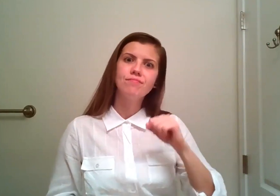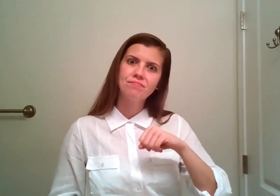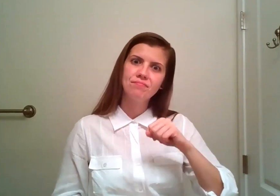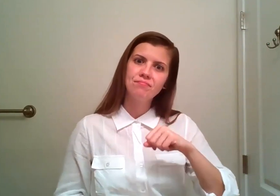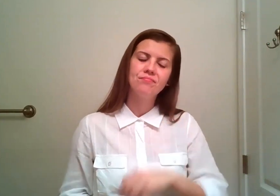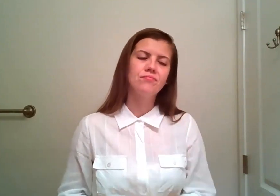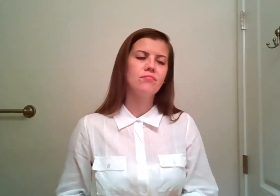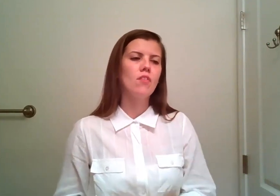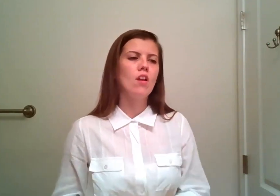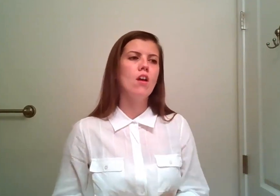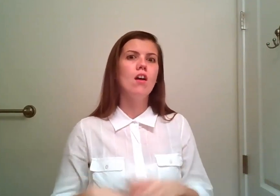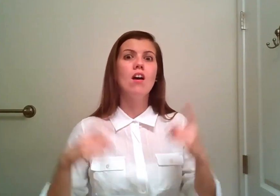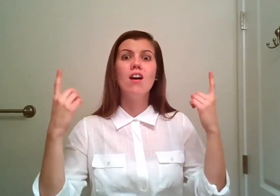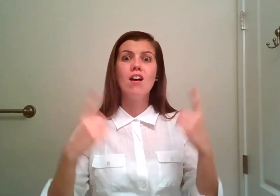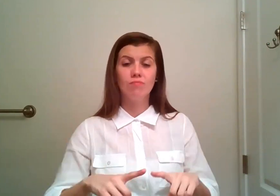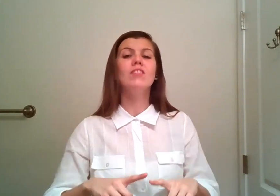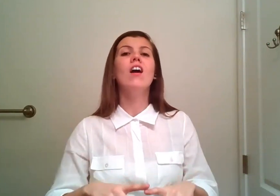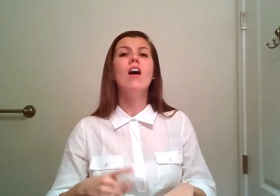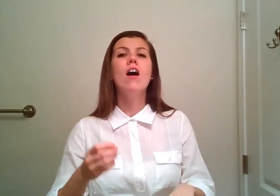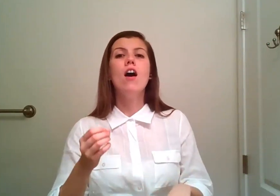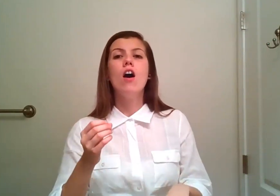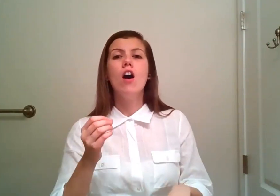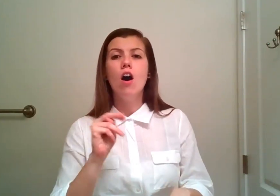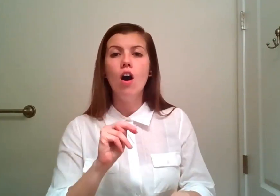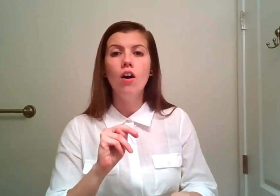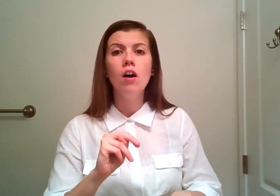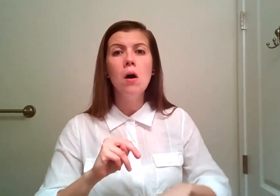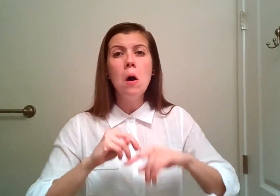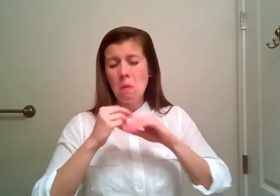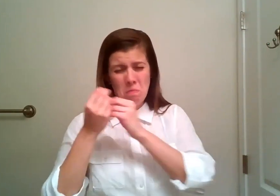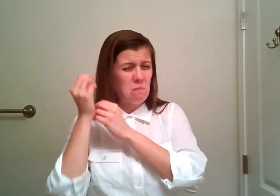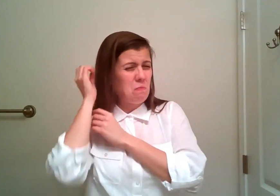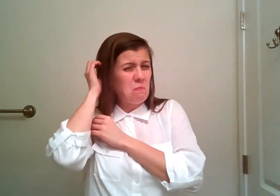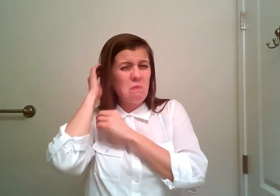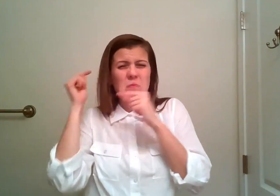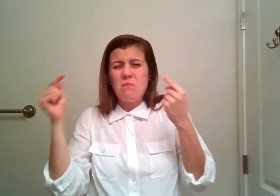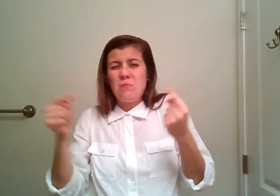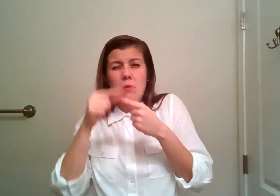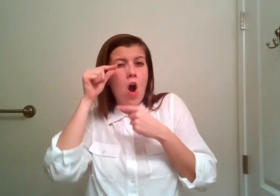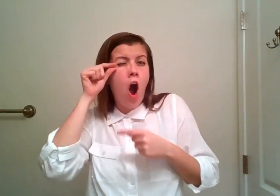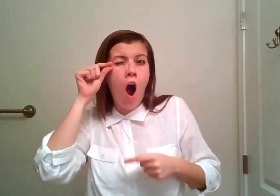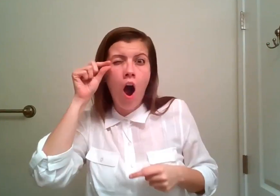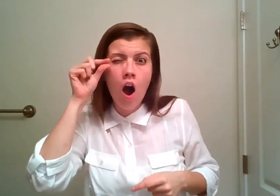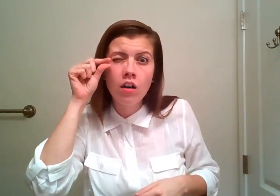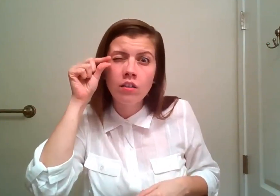and he was ready to check my cochlear implant and set it all up. And as soon as he